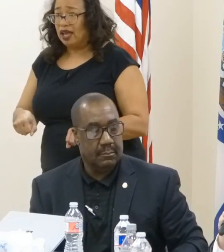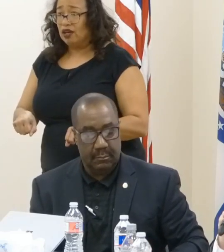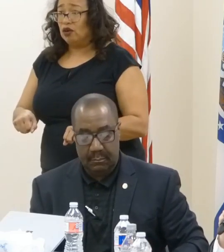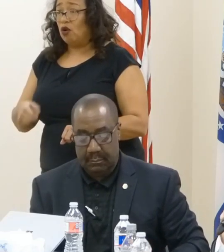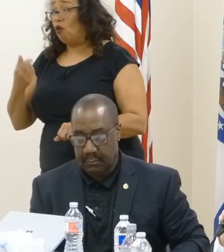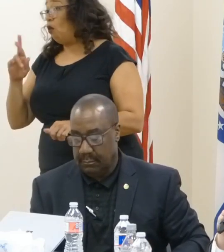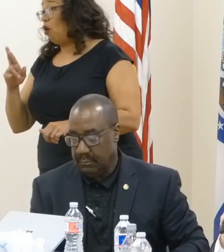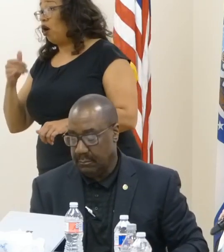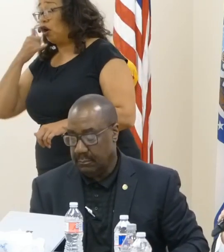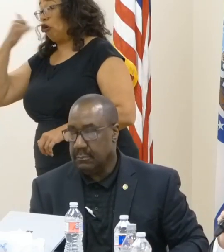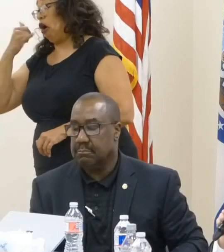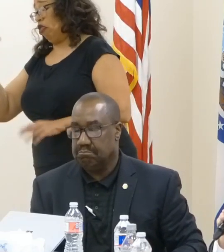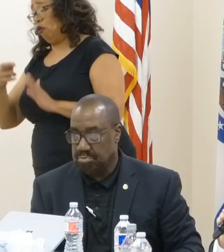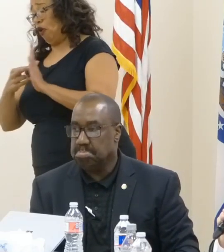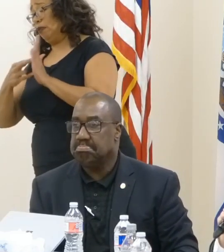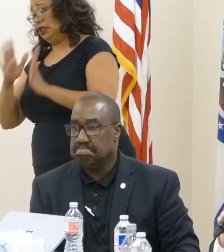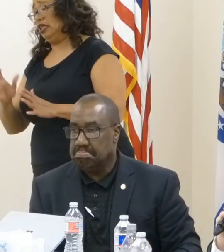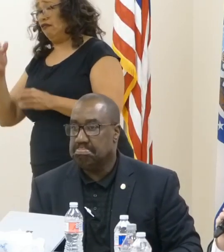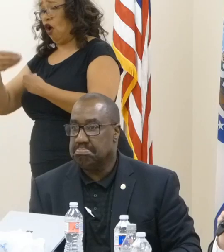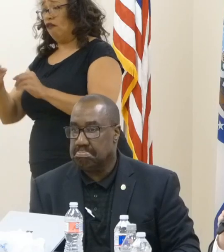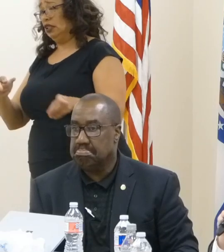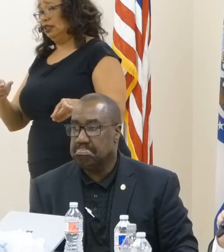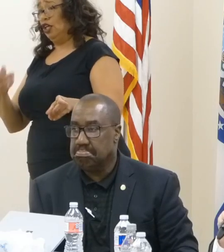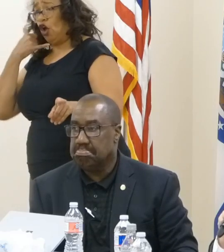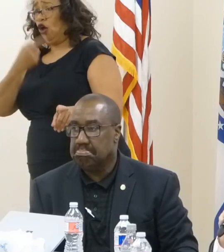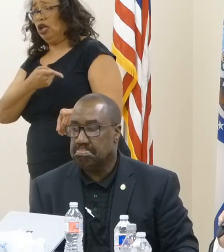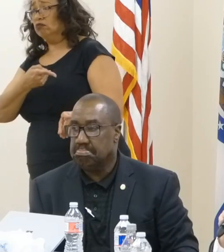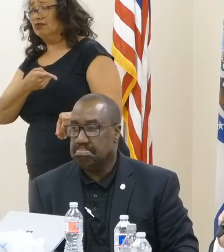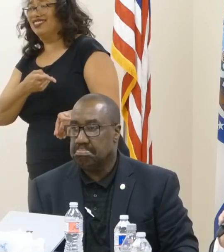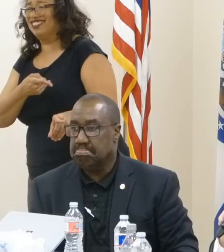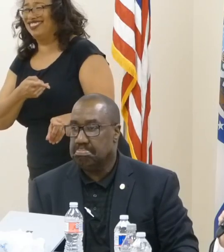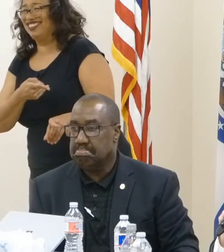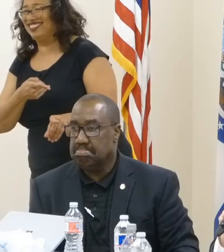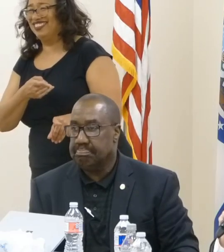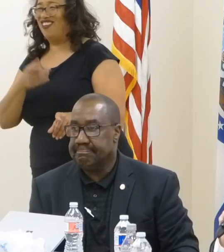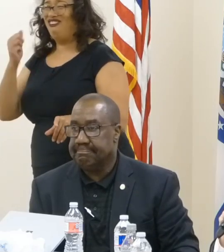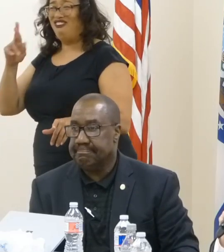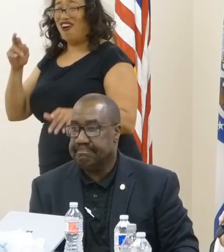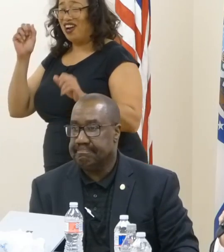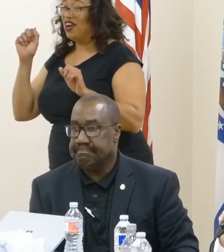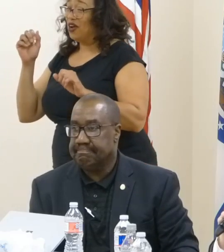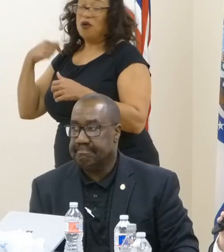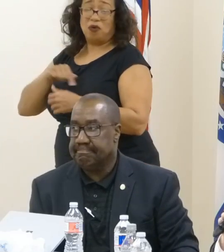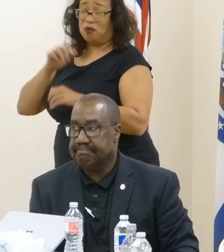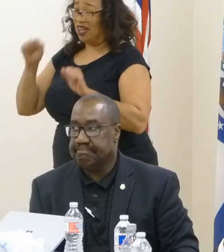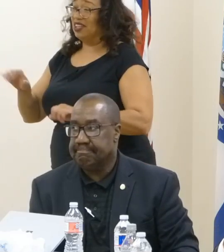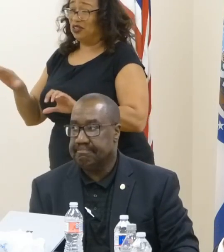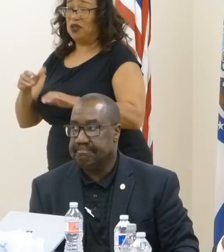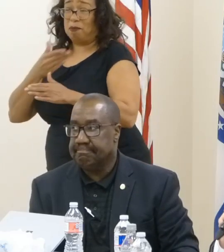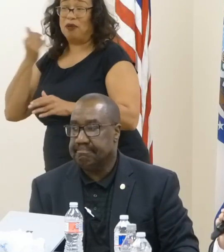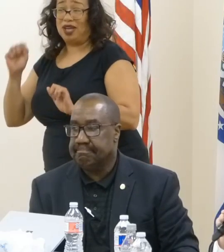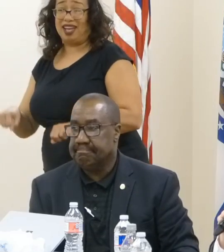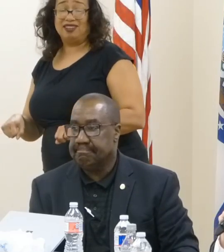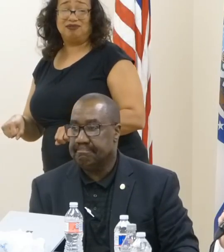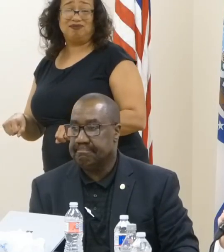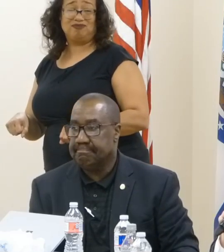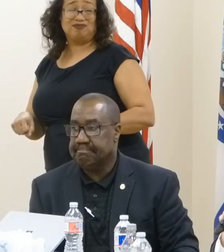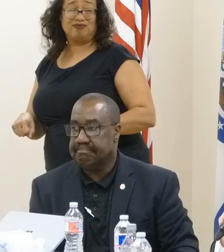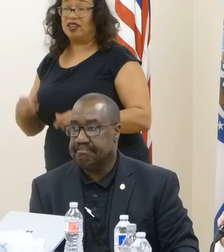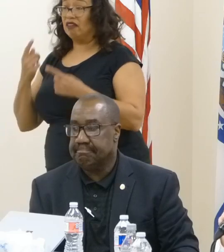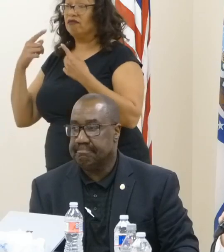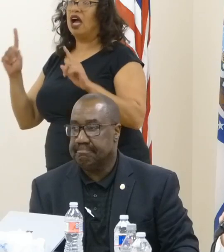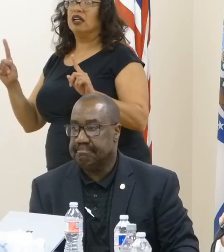into the representative's office, and then he'll forward it to me, and we'll work on it, but we're doing the best we can to get that done. And then finally,